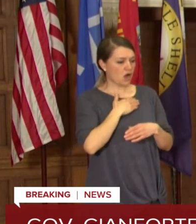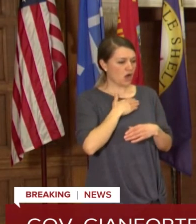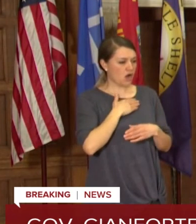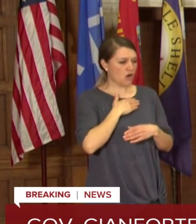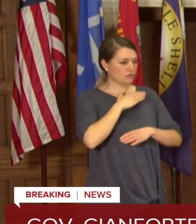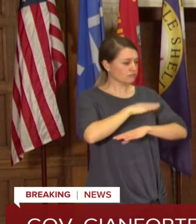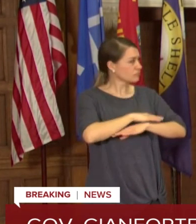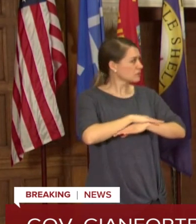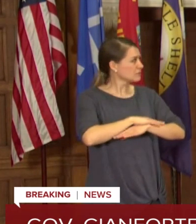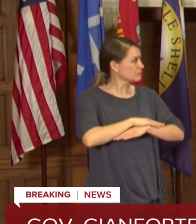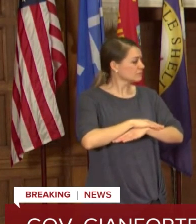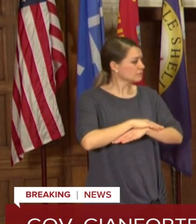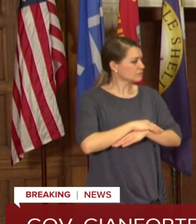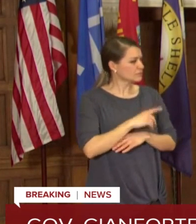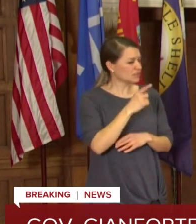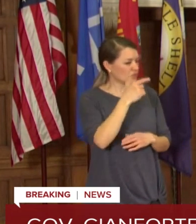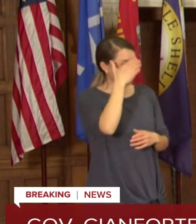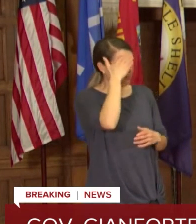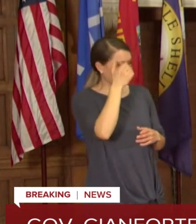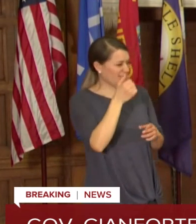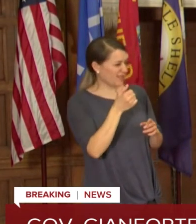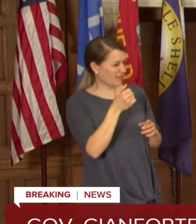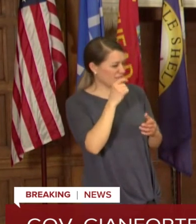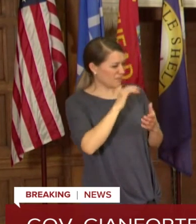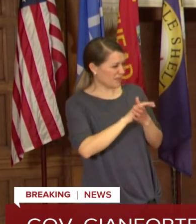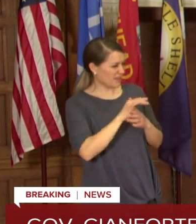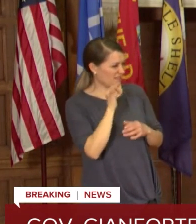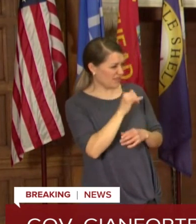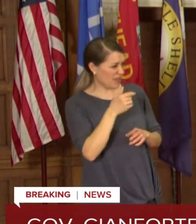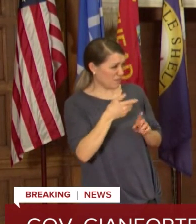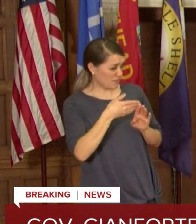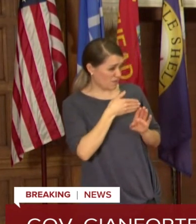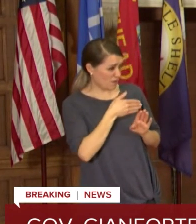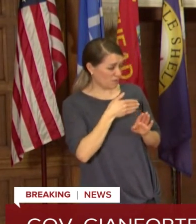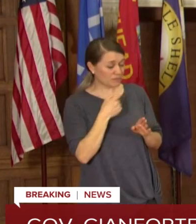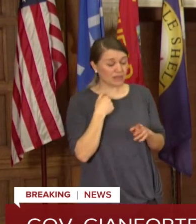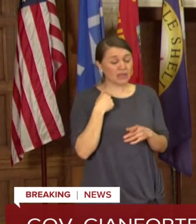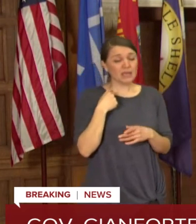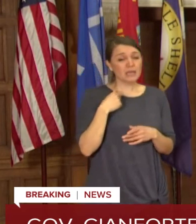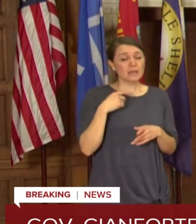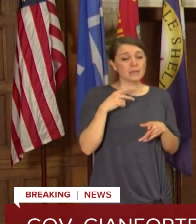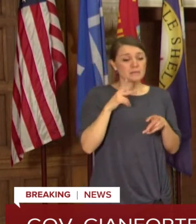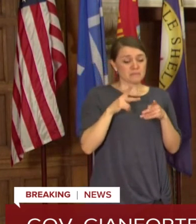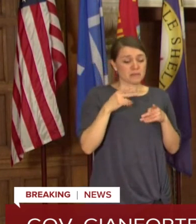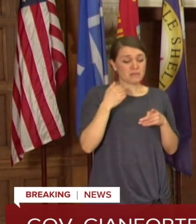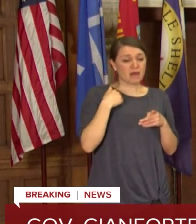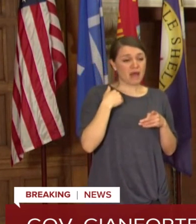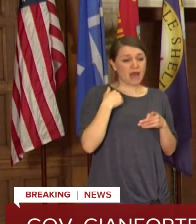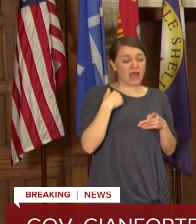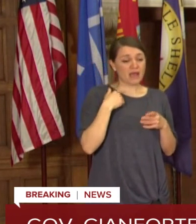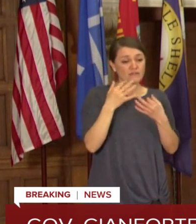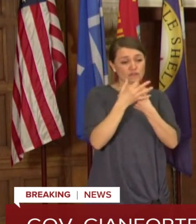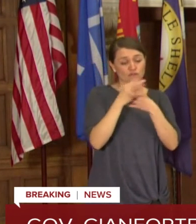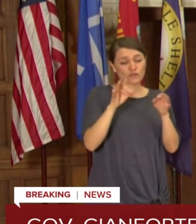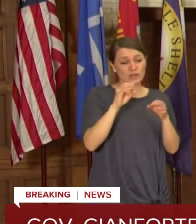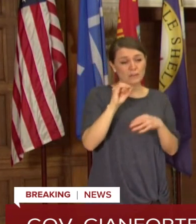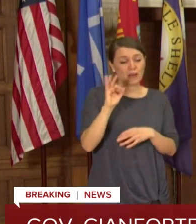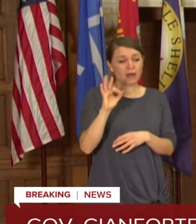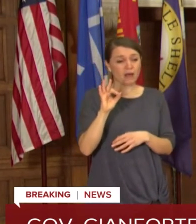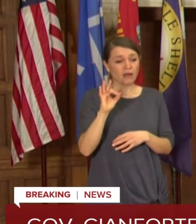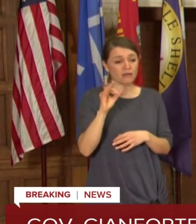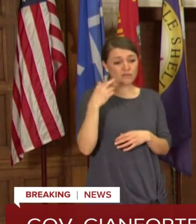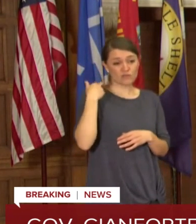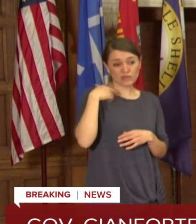The First Amendment's very clear that people have freedom of belief, freedom of religion,